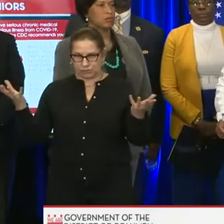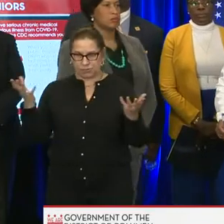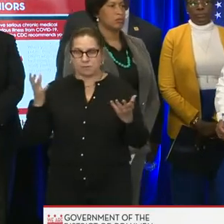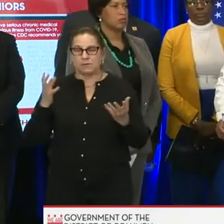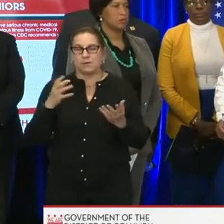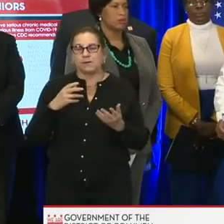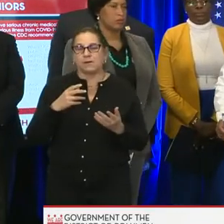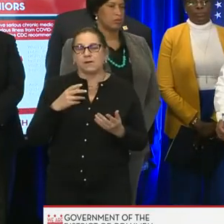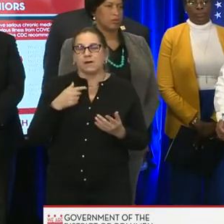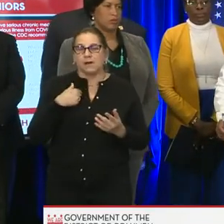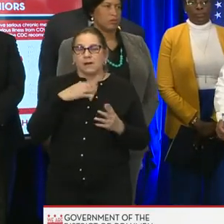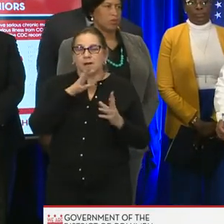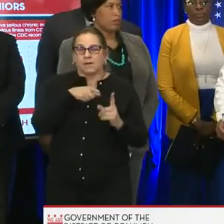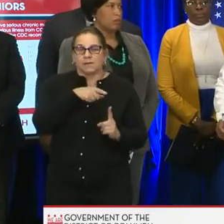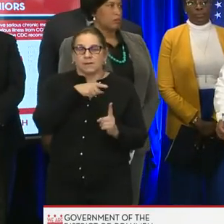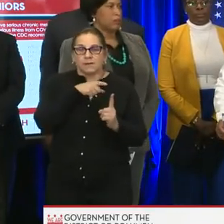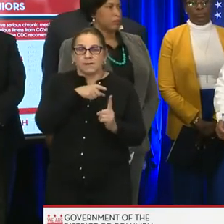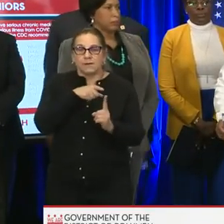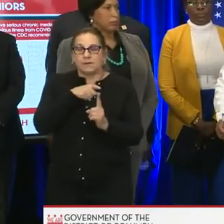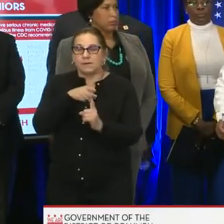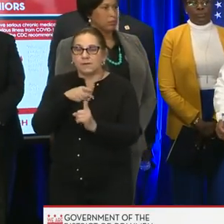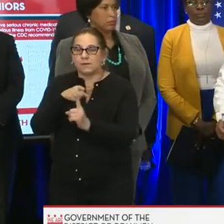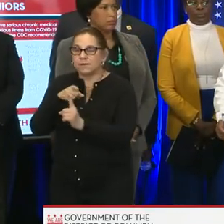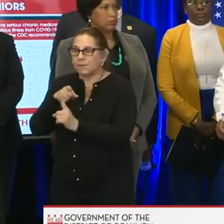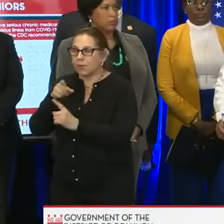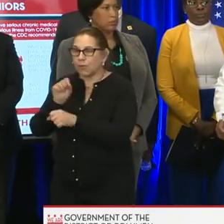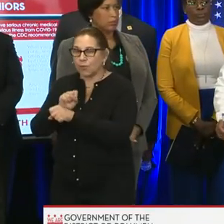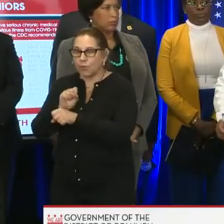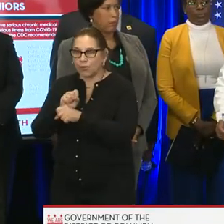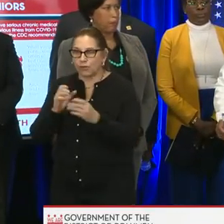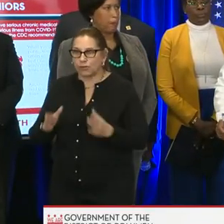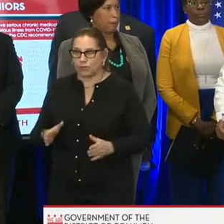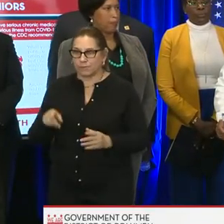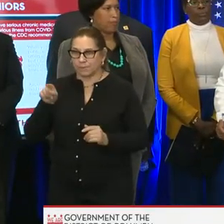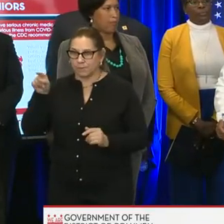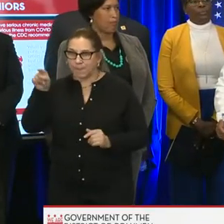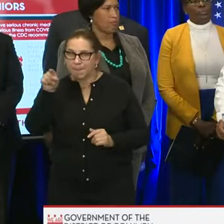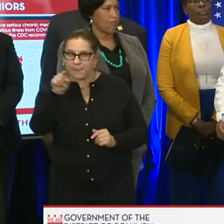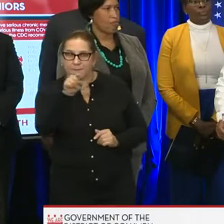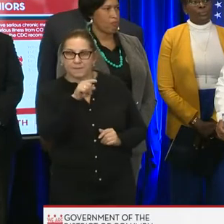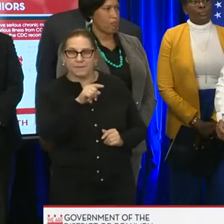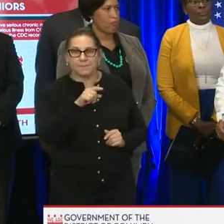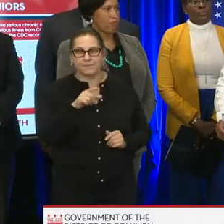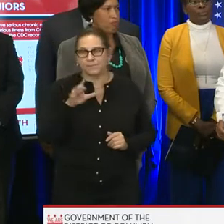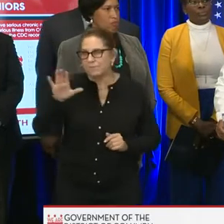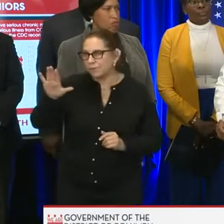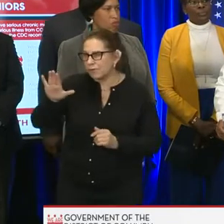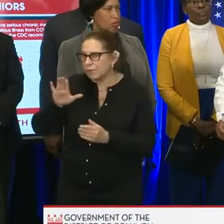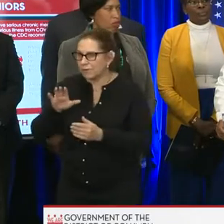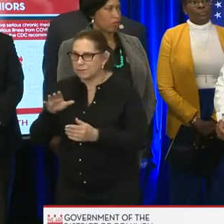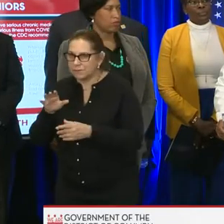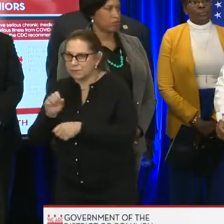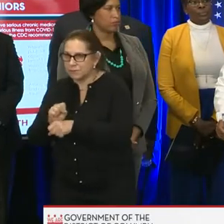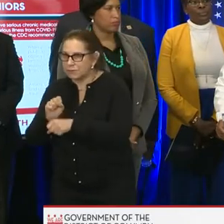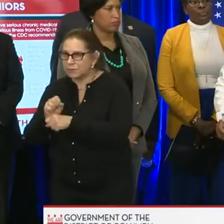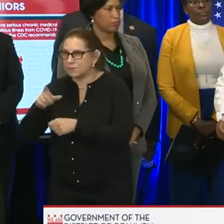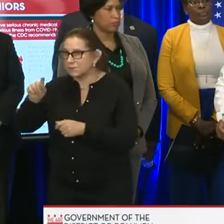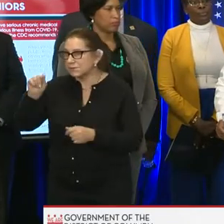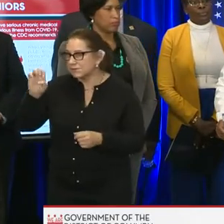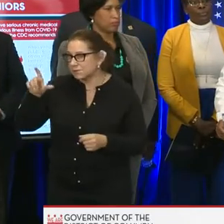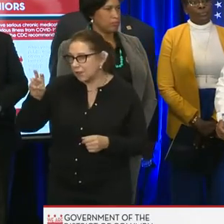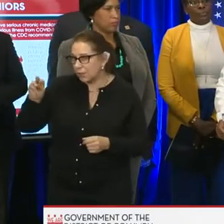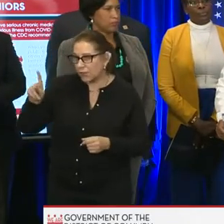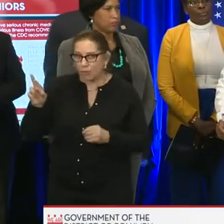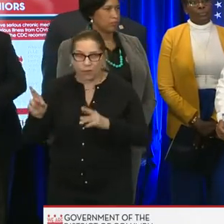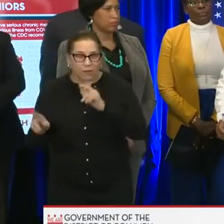employees today to specifically talk about their operational posture if they are to telework or if they have to